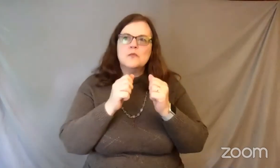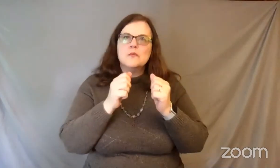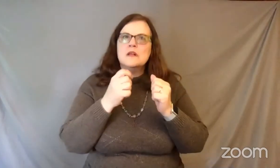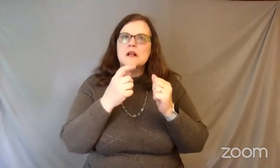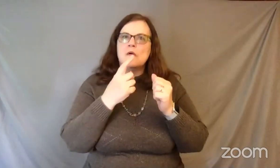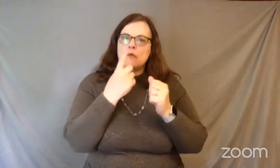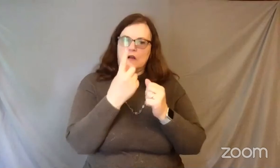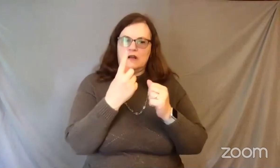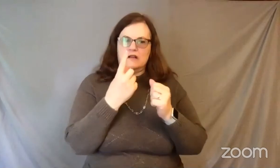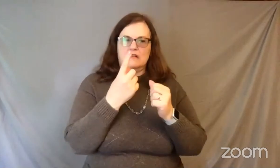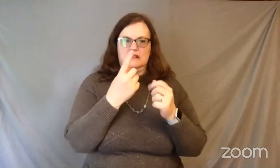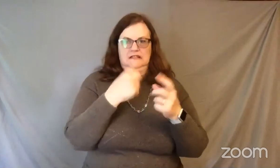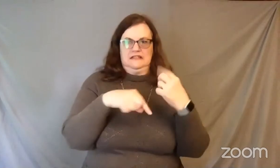The second topic that we talked about